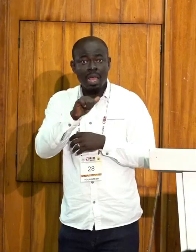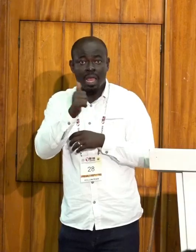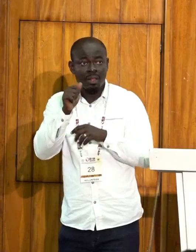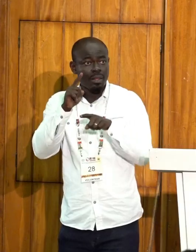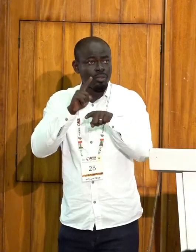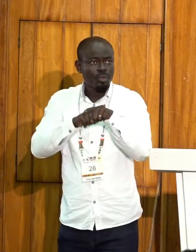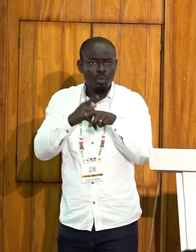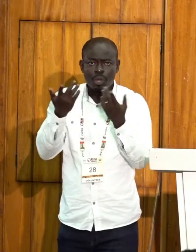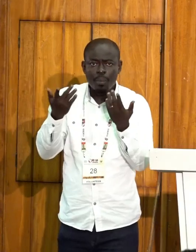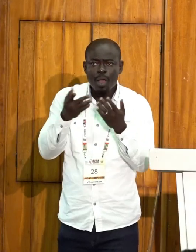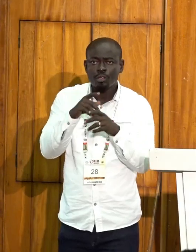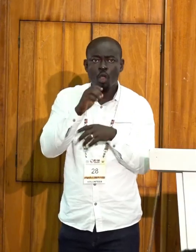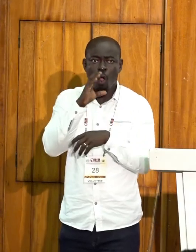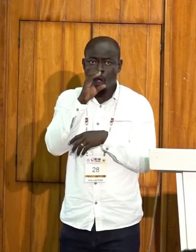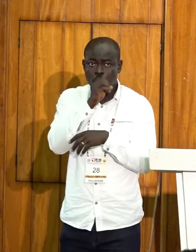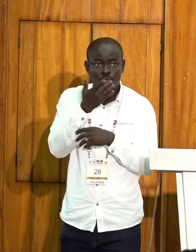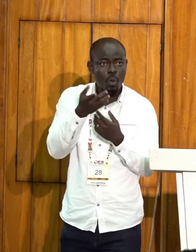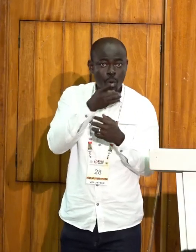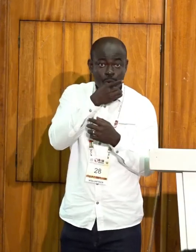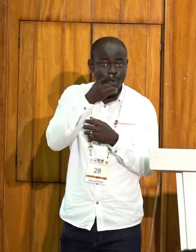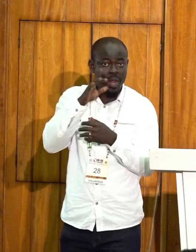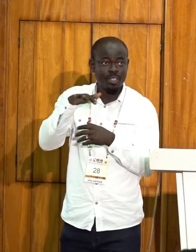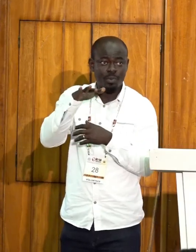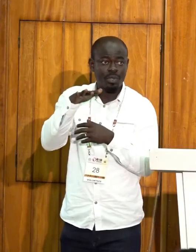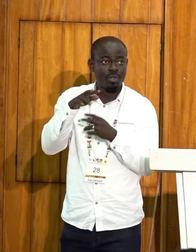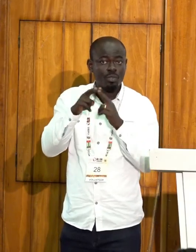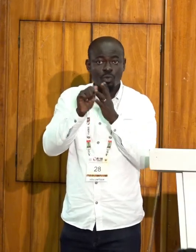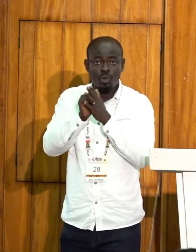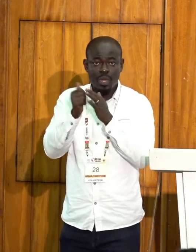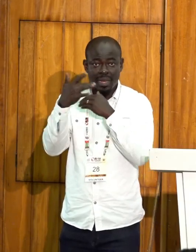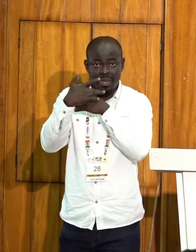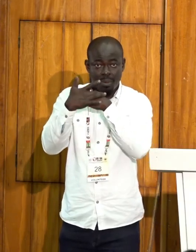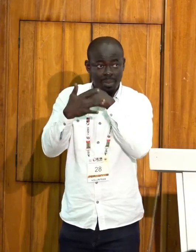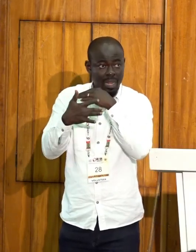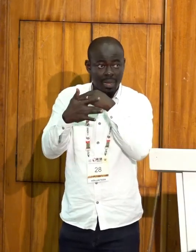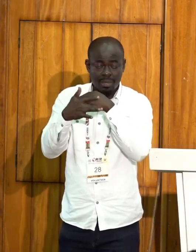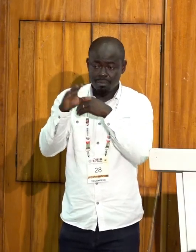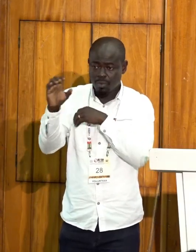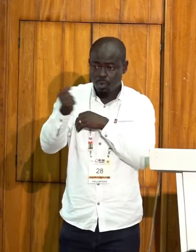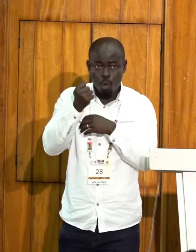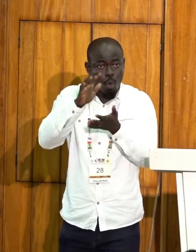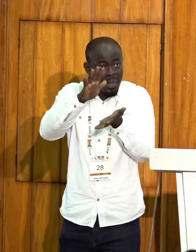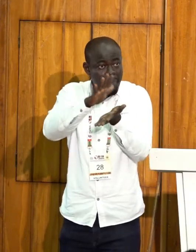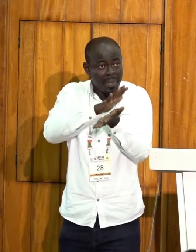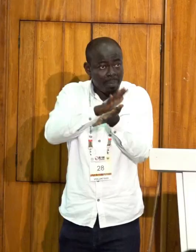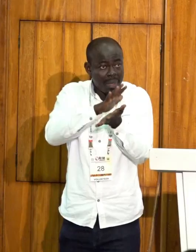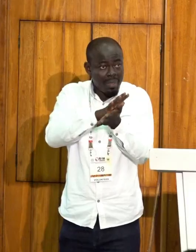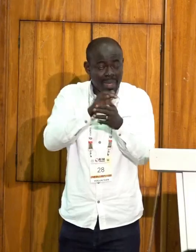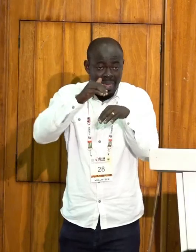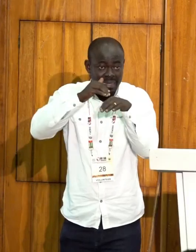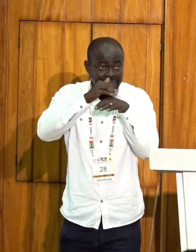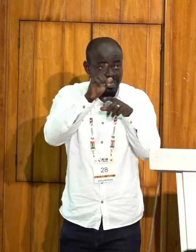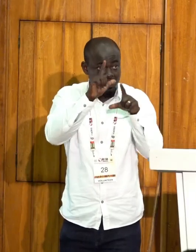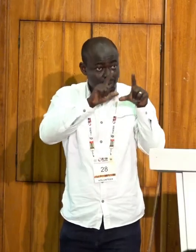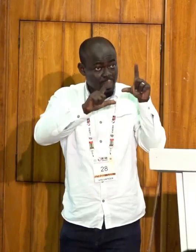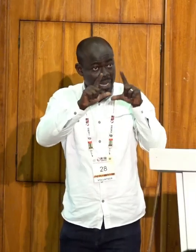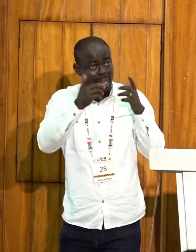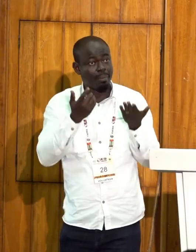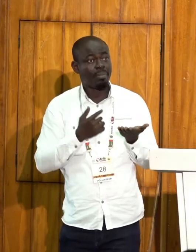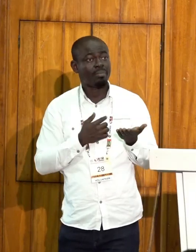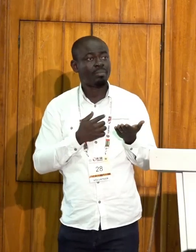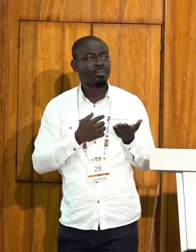dry spots, so that their blood is collected on blotting paper and sent to the lab.